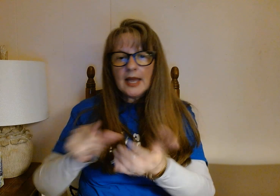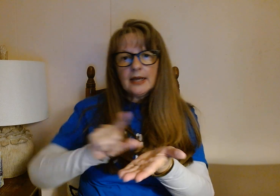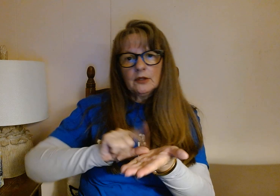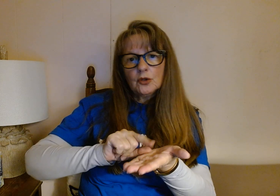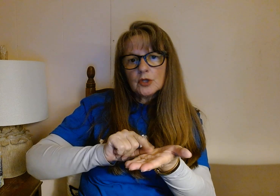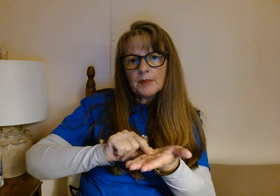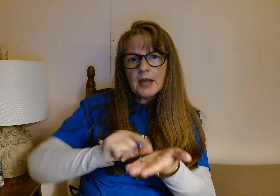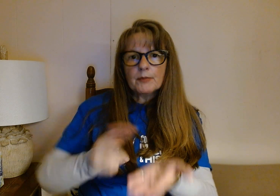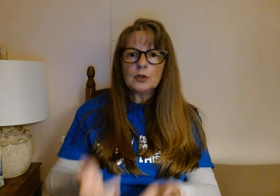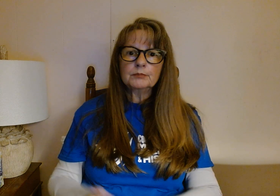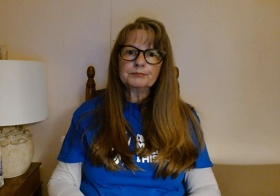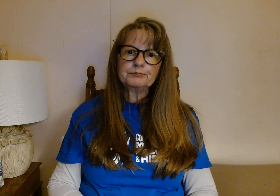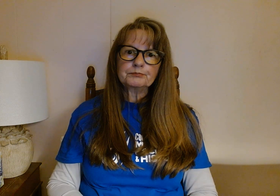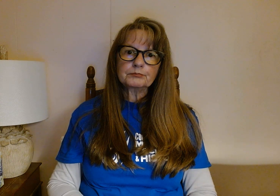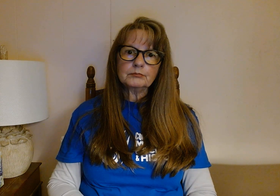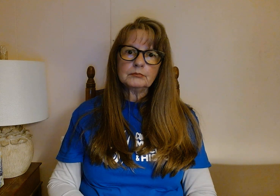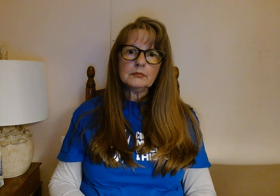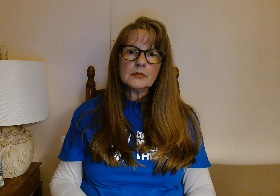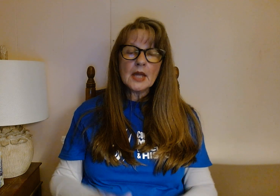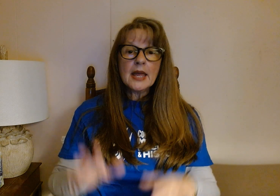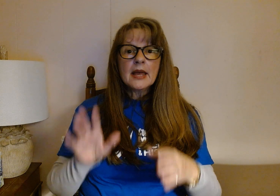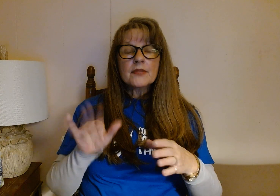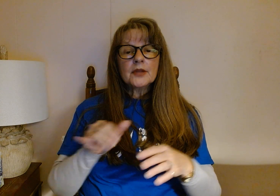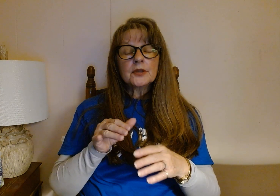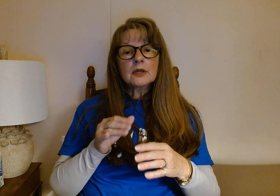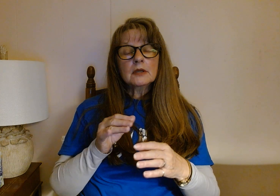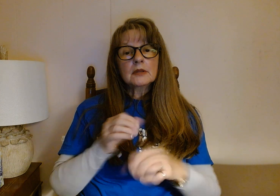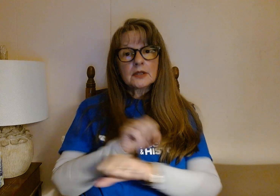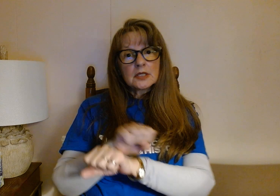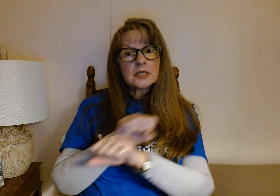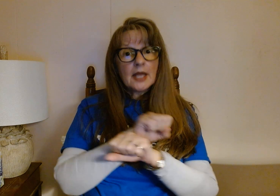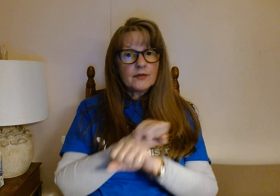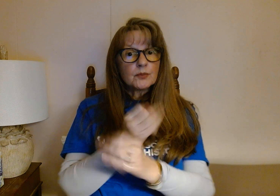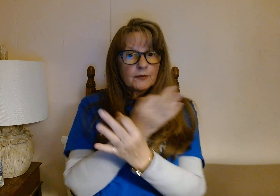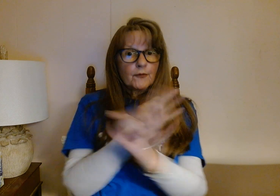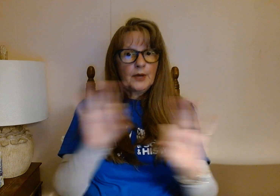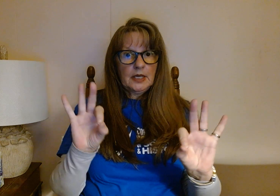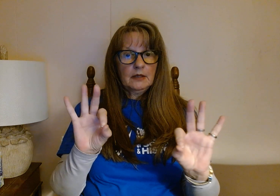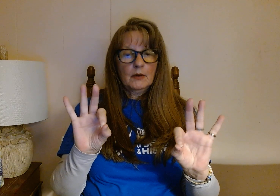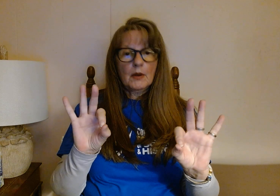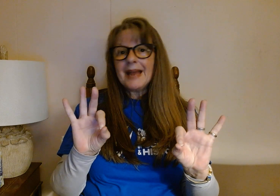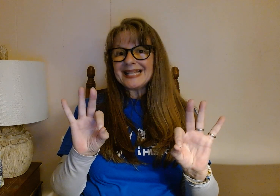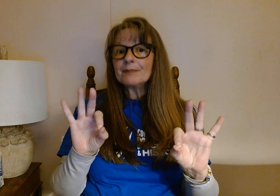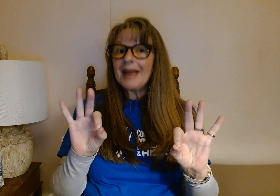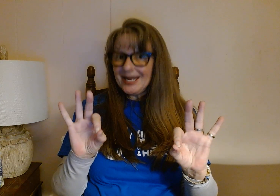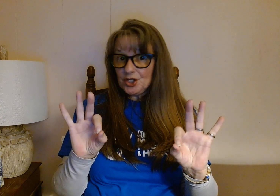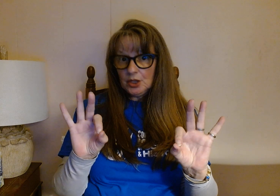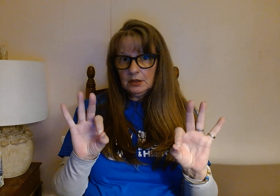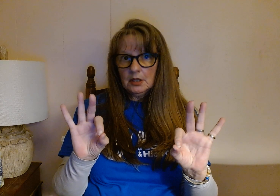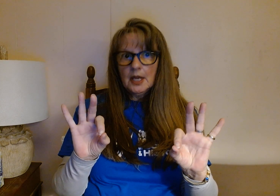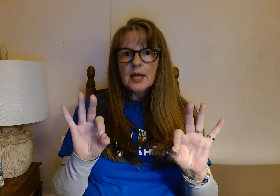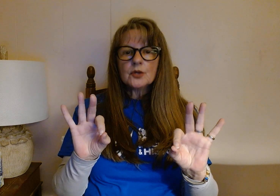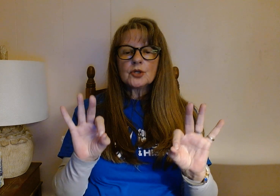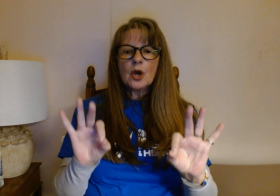the newspaper that the slaves were free, emancipation.